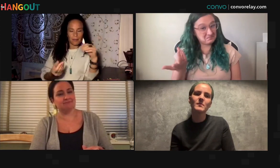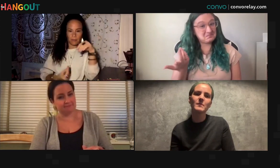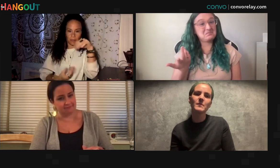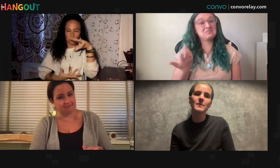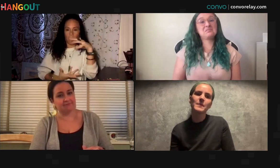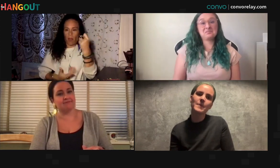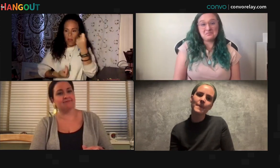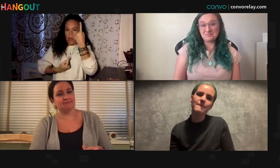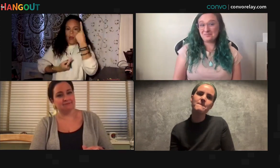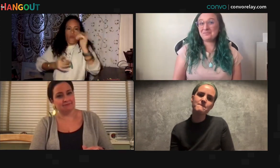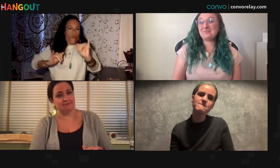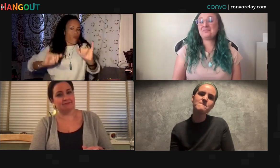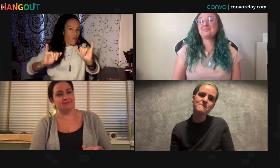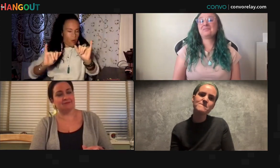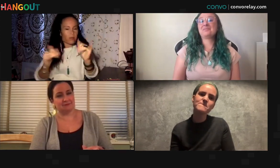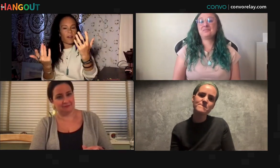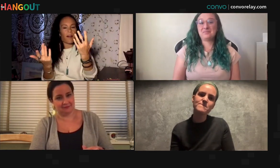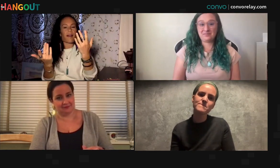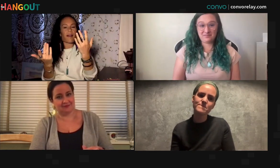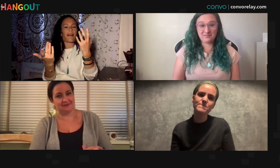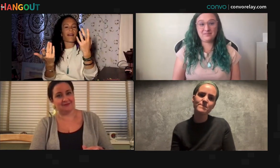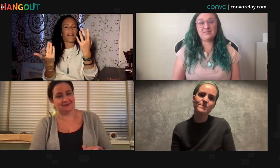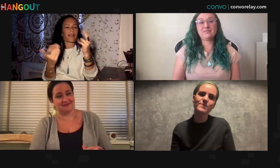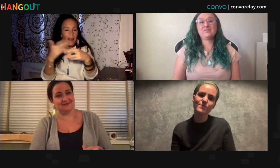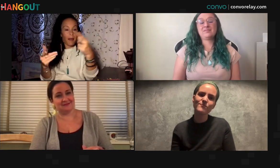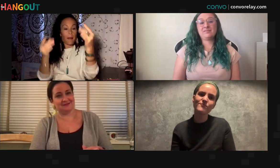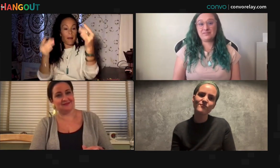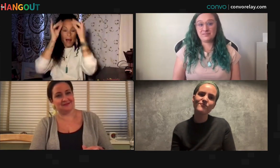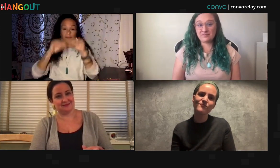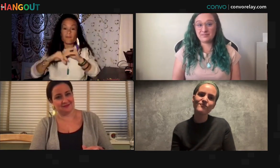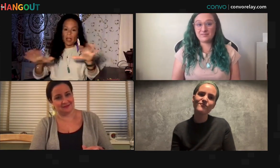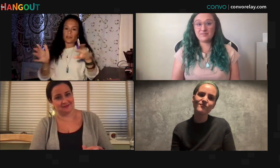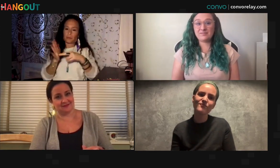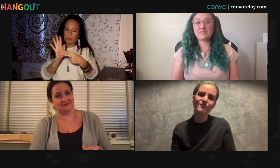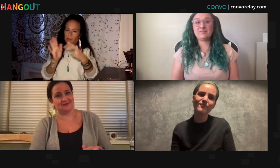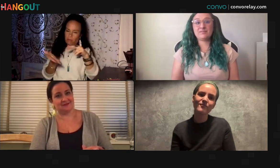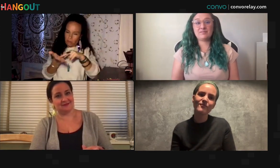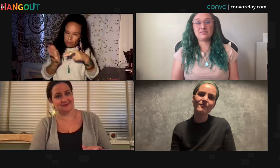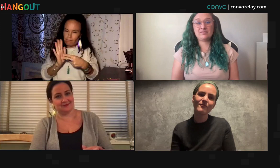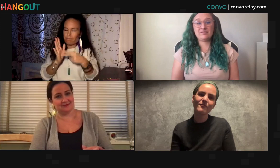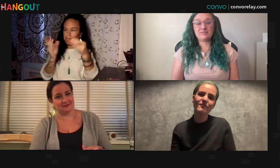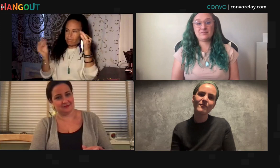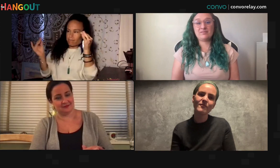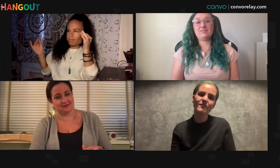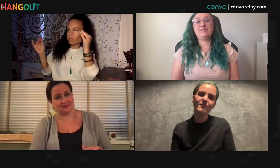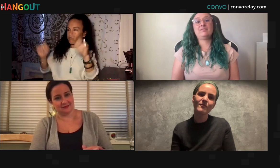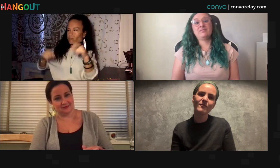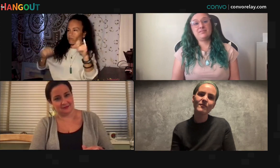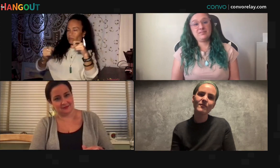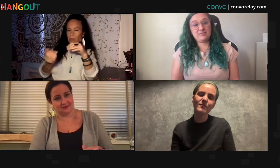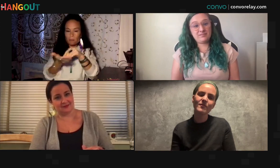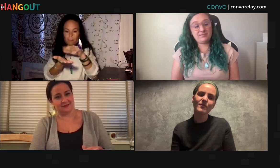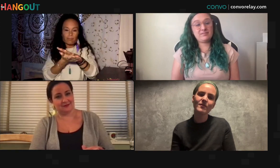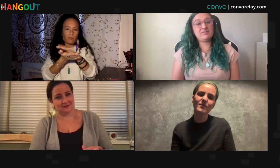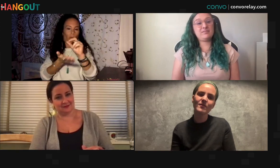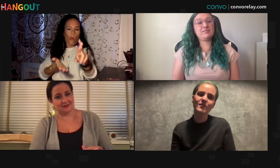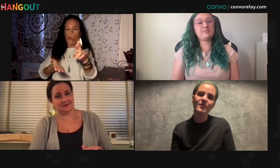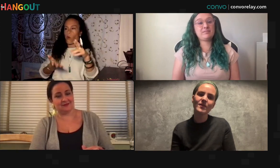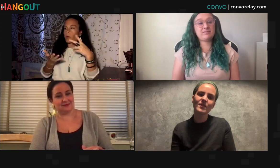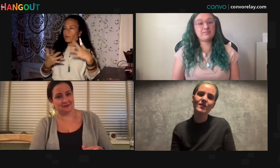how you're showing it, but that sign of in enlightenment and having that mind body, because when you're doing it from your chest out and you're showing